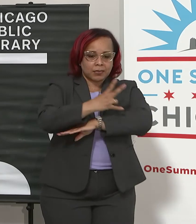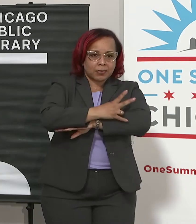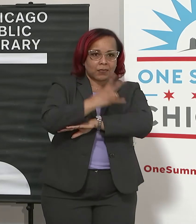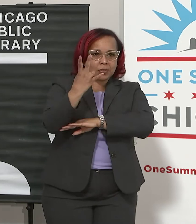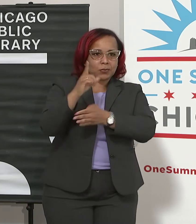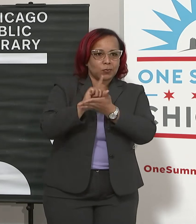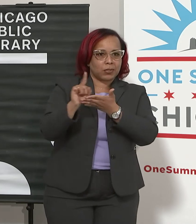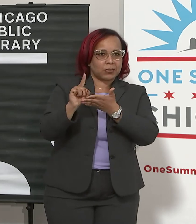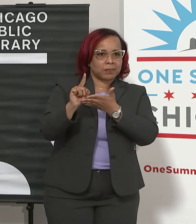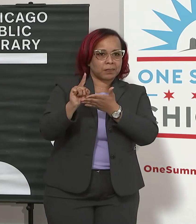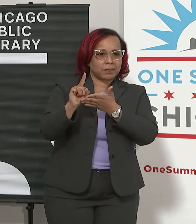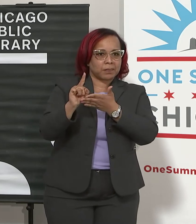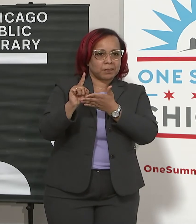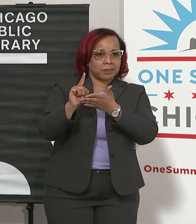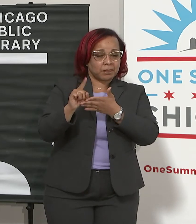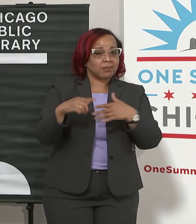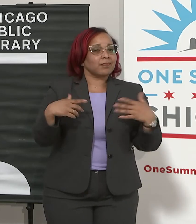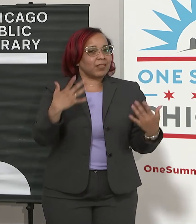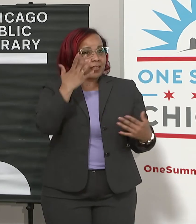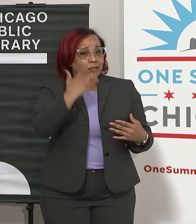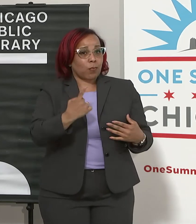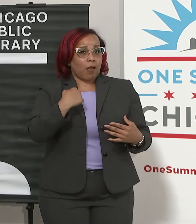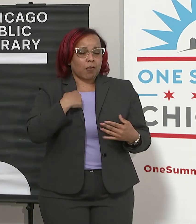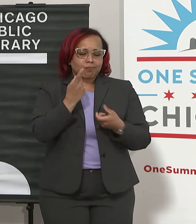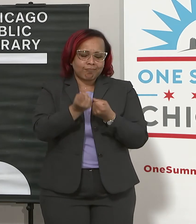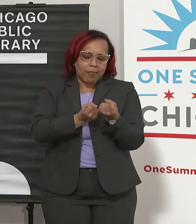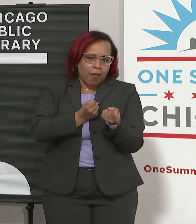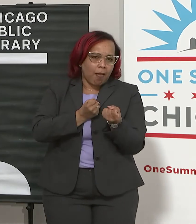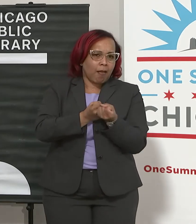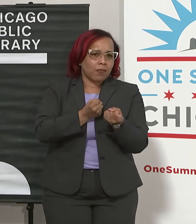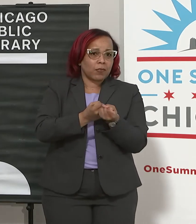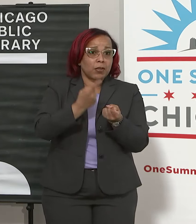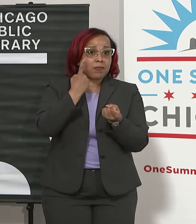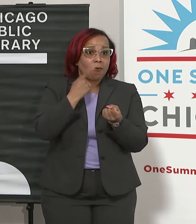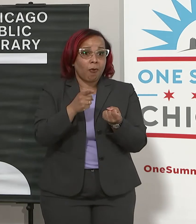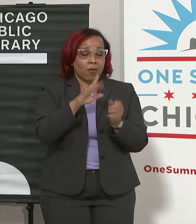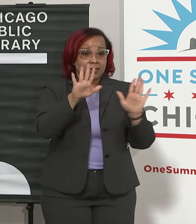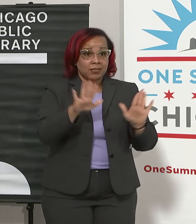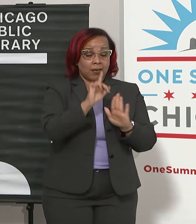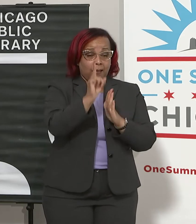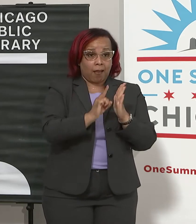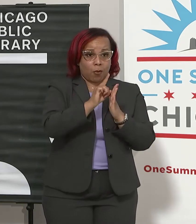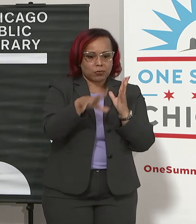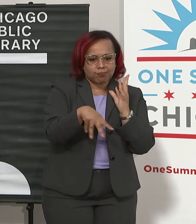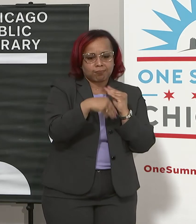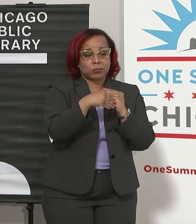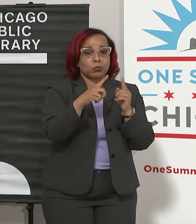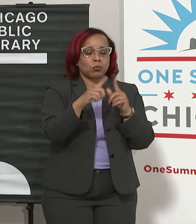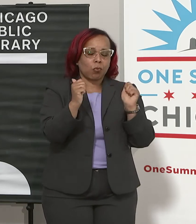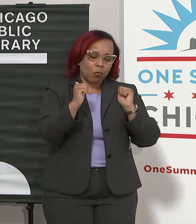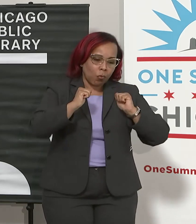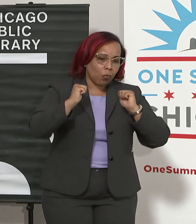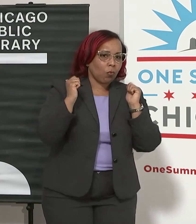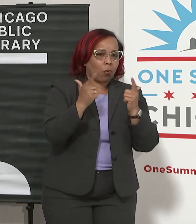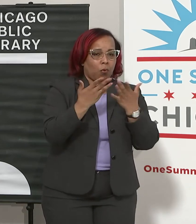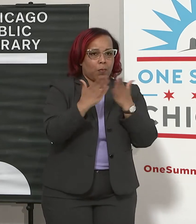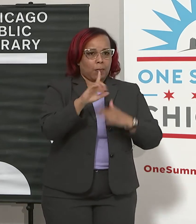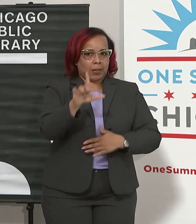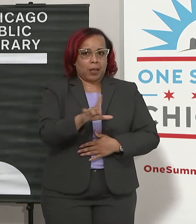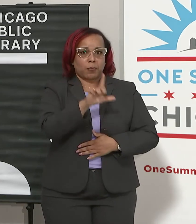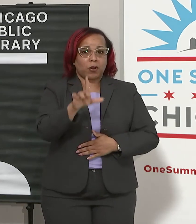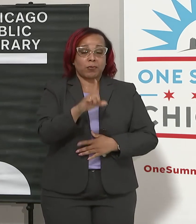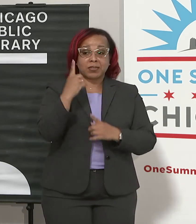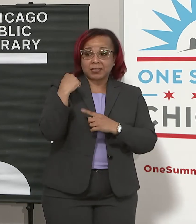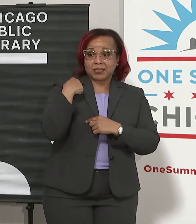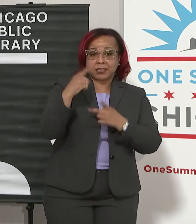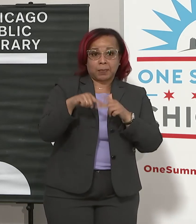a week. That's why I've been a huge advocate for expanding Sunday hours to all of our public libraries since